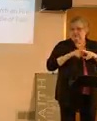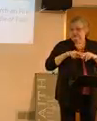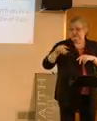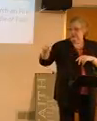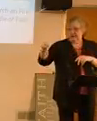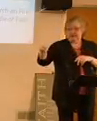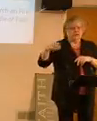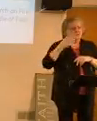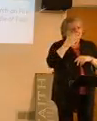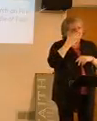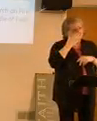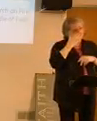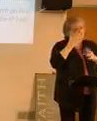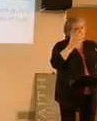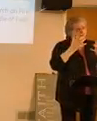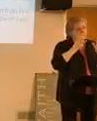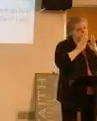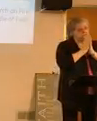front